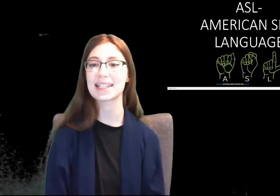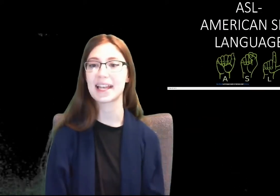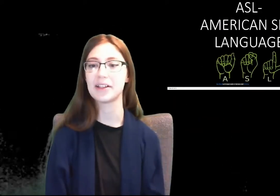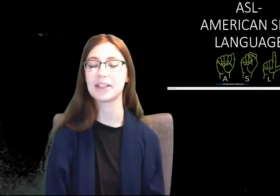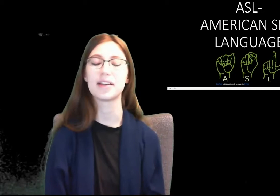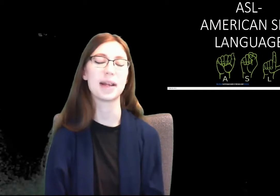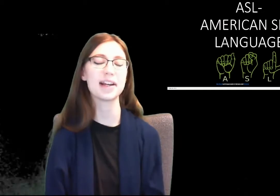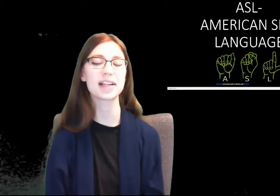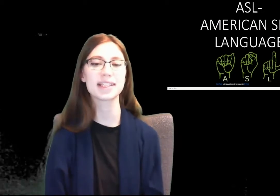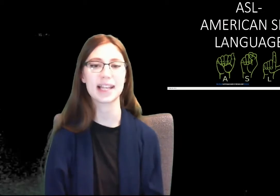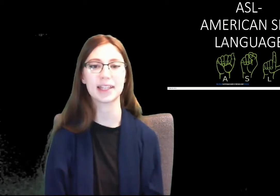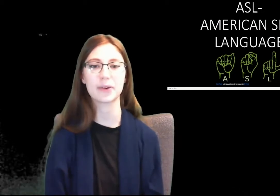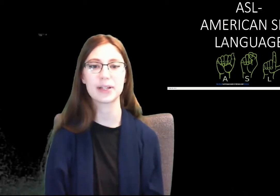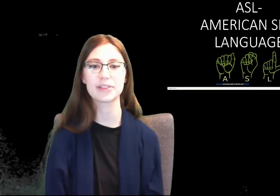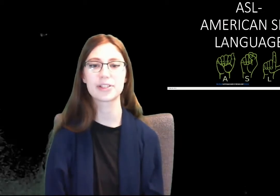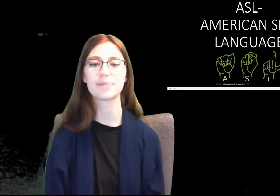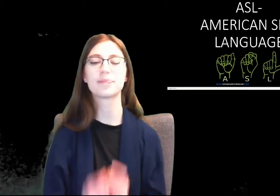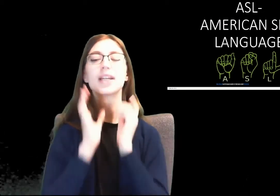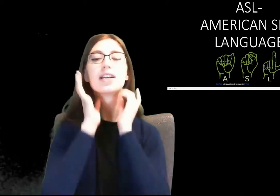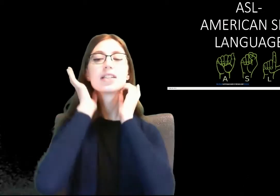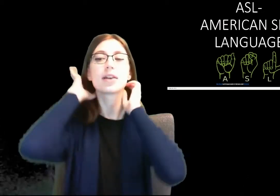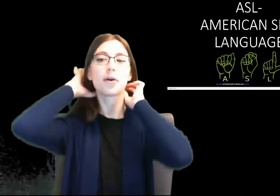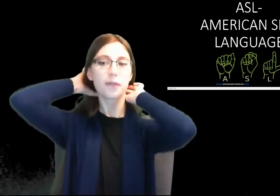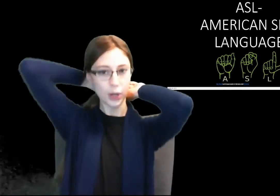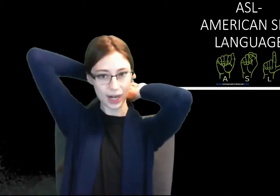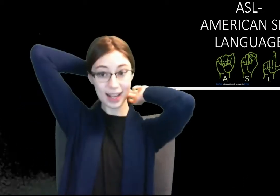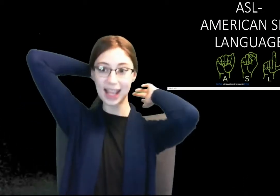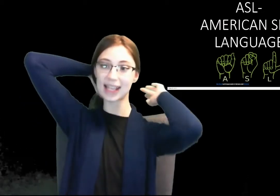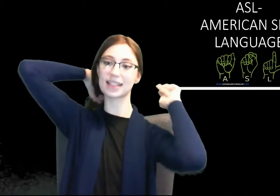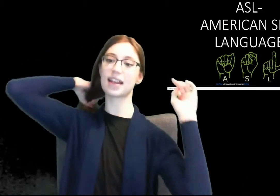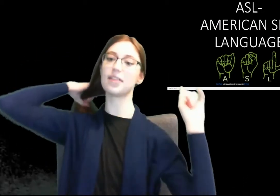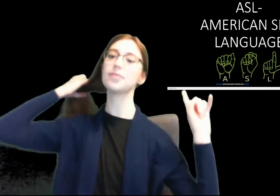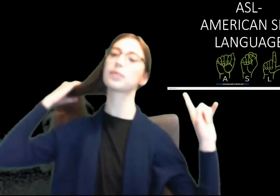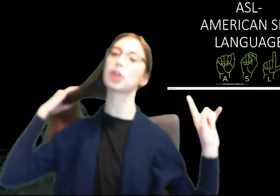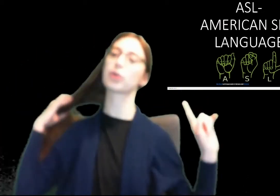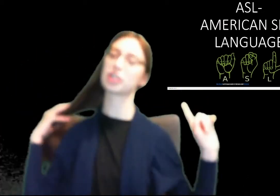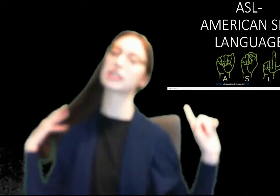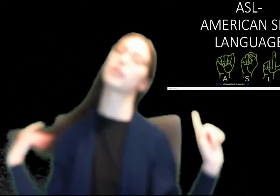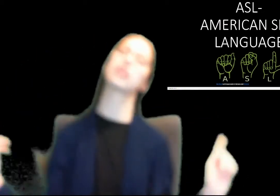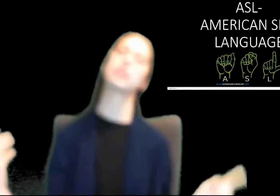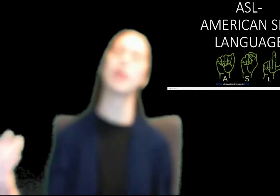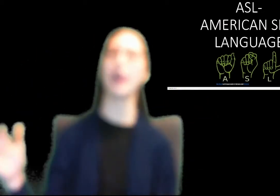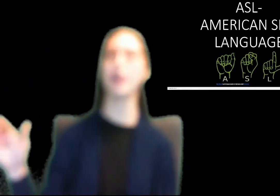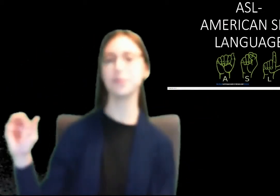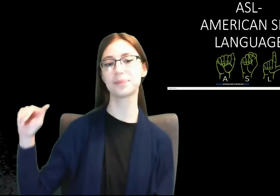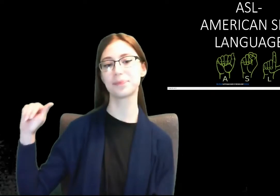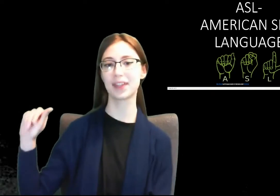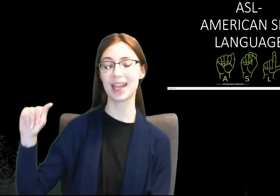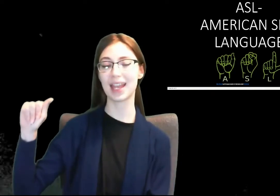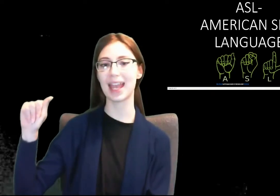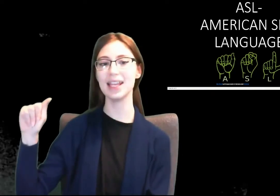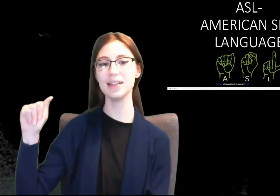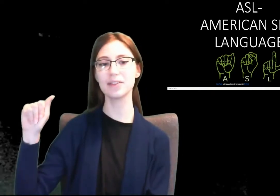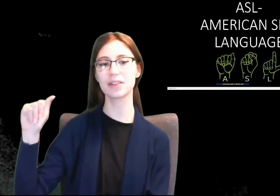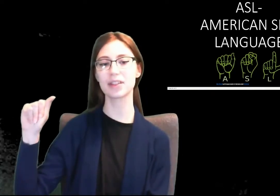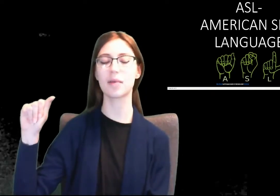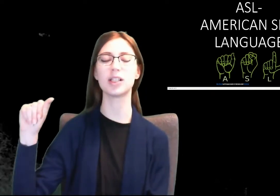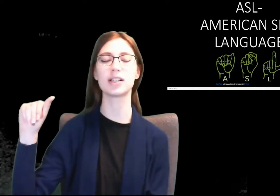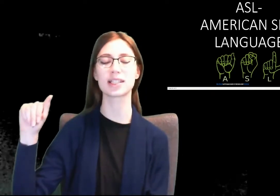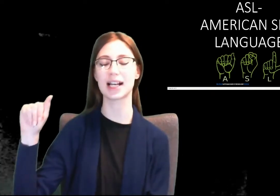ASL, American Sign Language. So for ASL, you can just finger spell that. A, thumb alongside